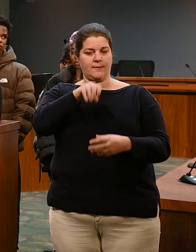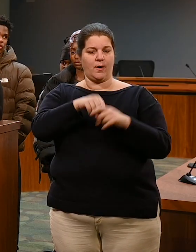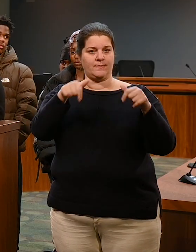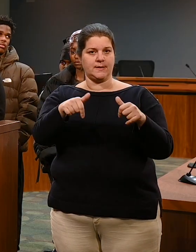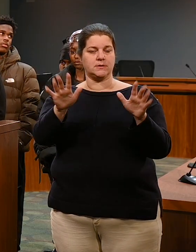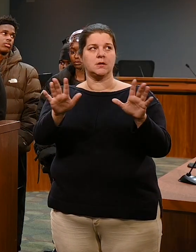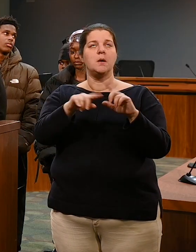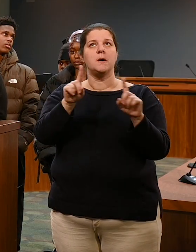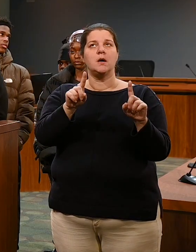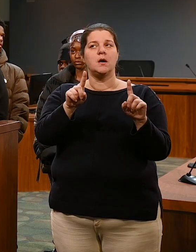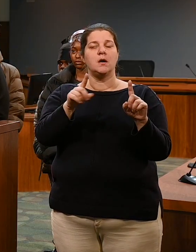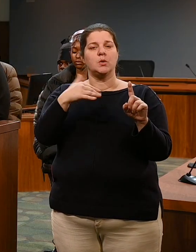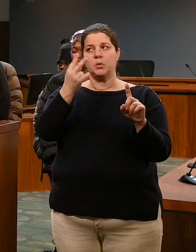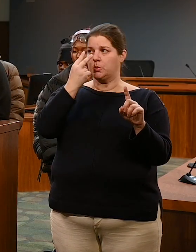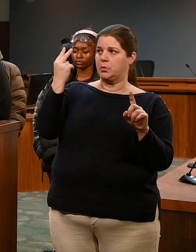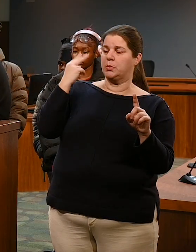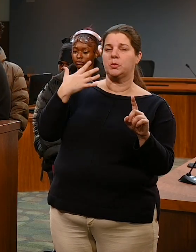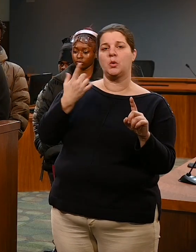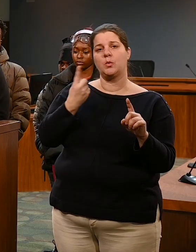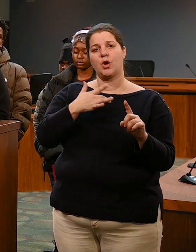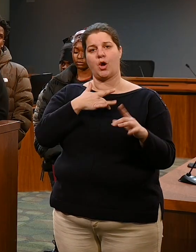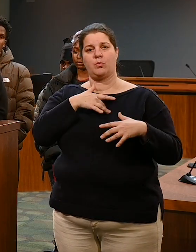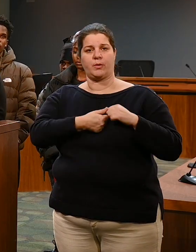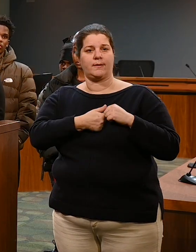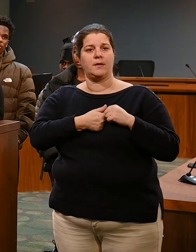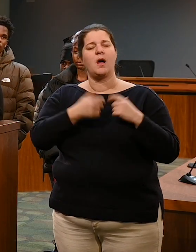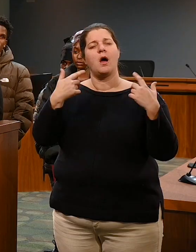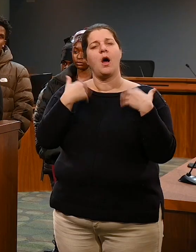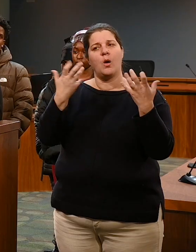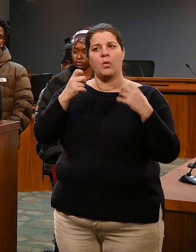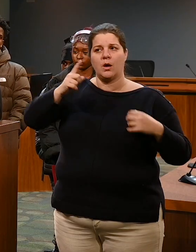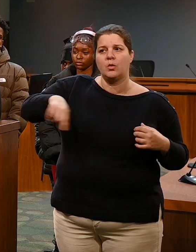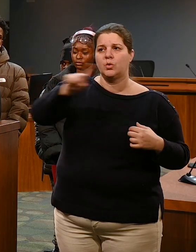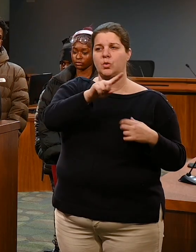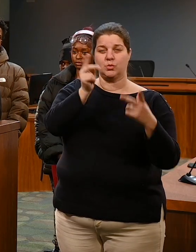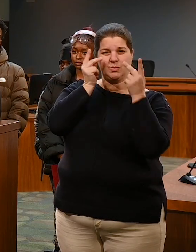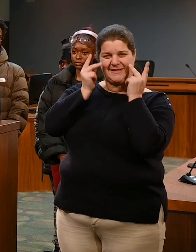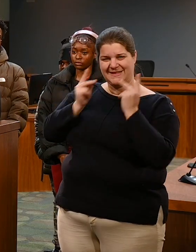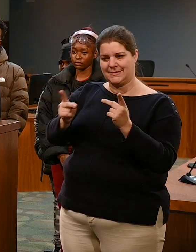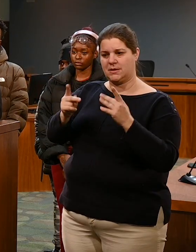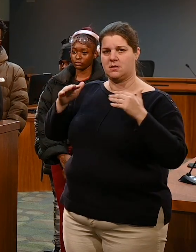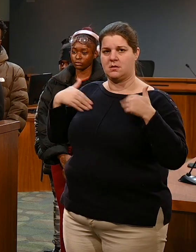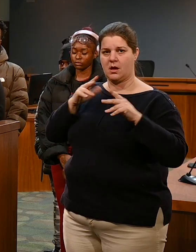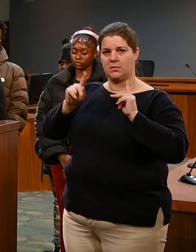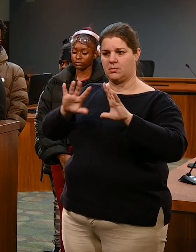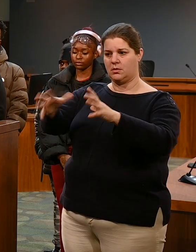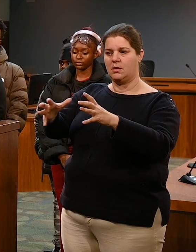can look at our young people and see them as our future, but also our present.